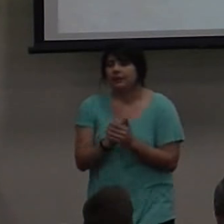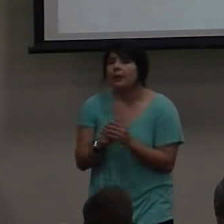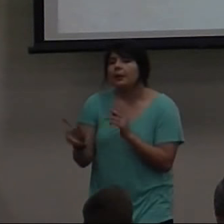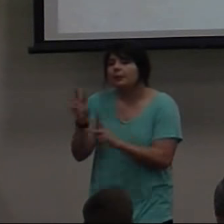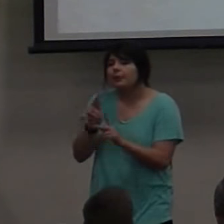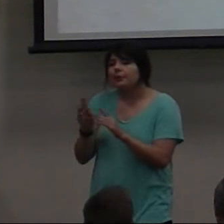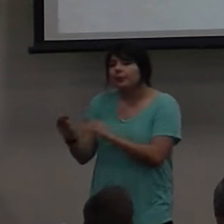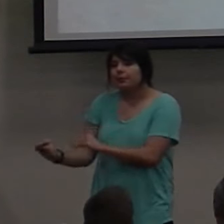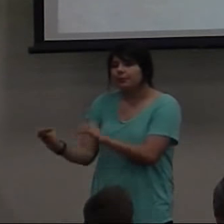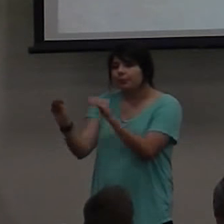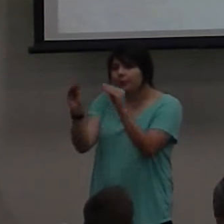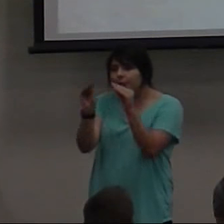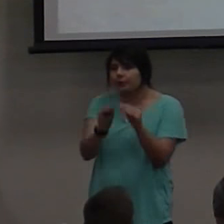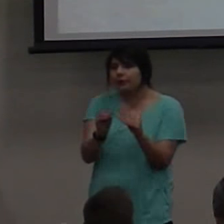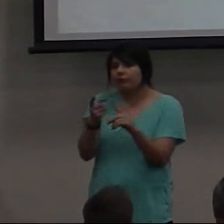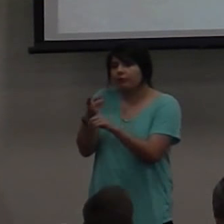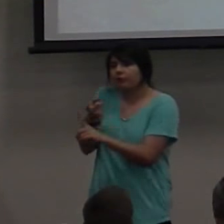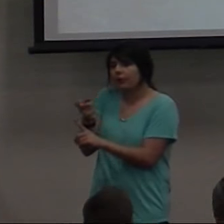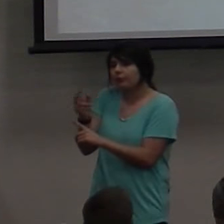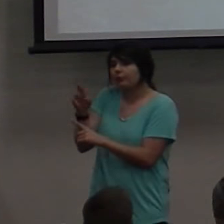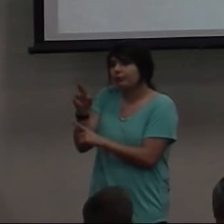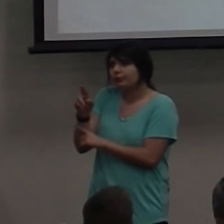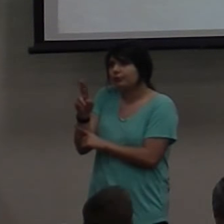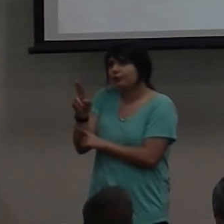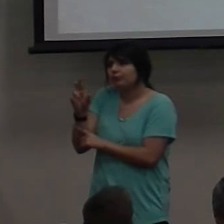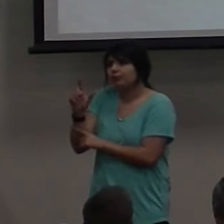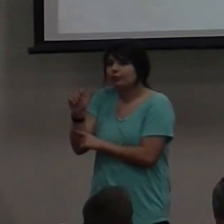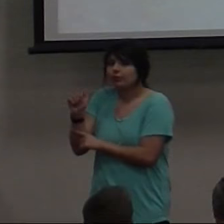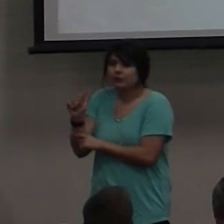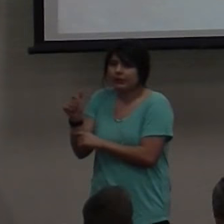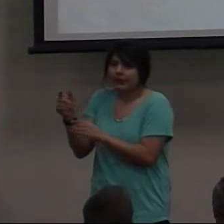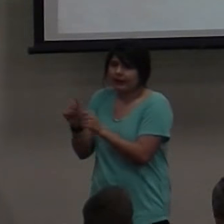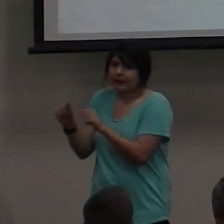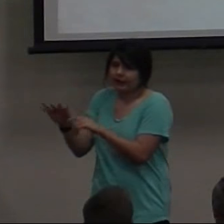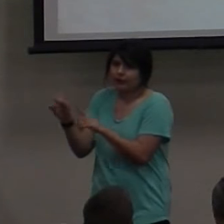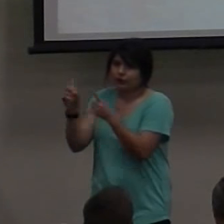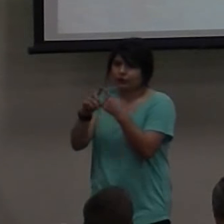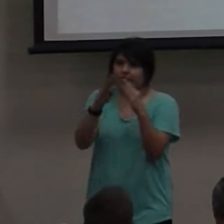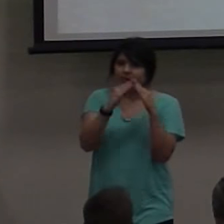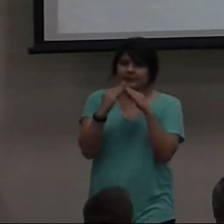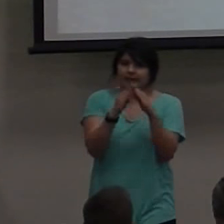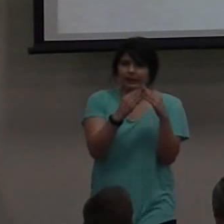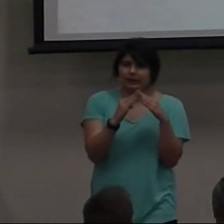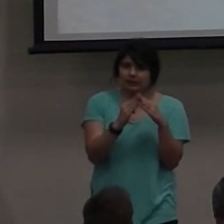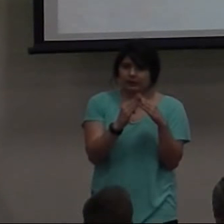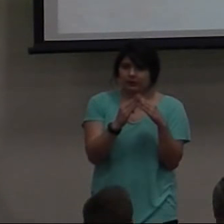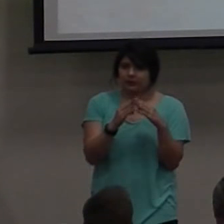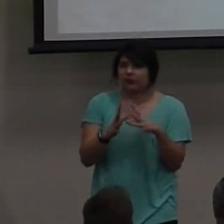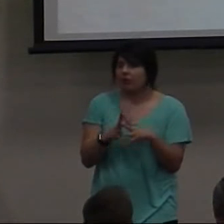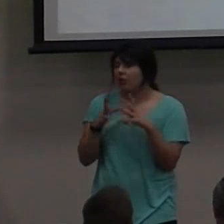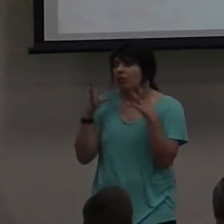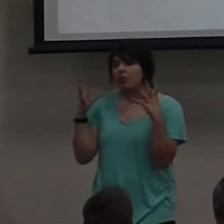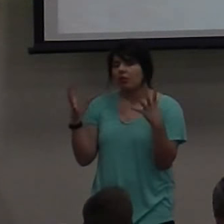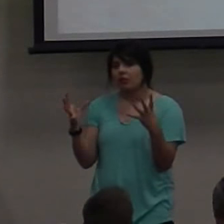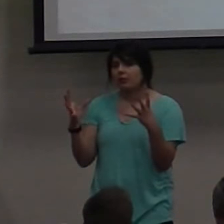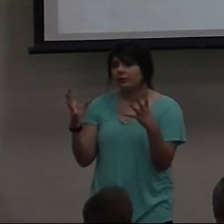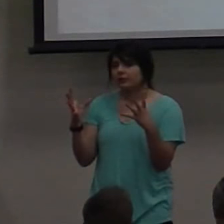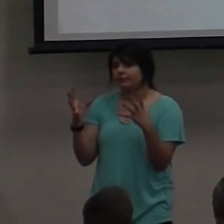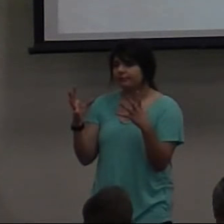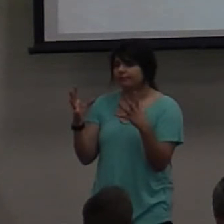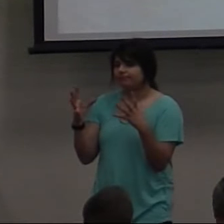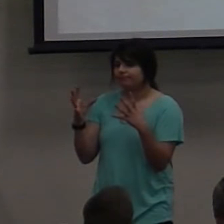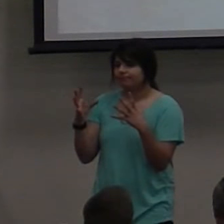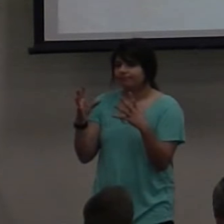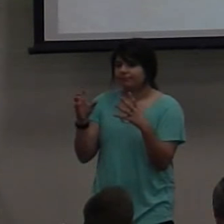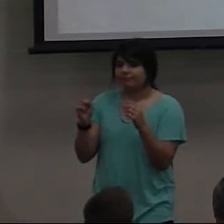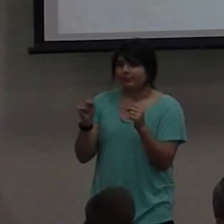from rural areas to town, and so there are a lot of shanty towns called